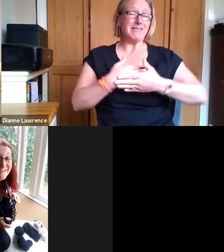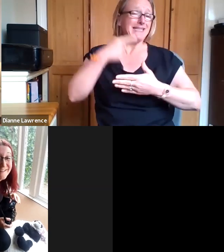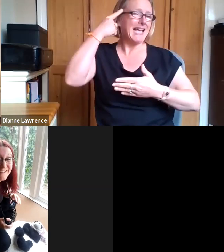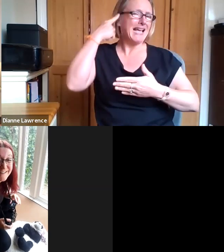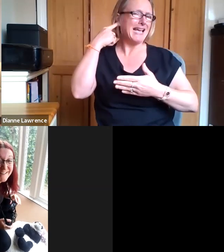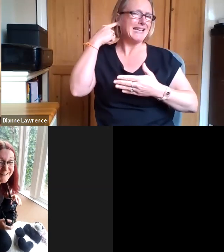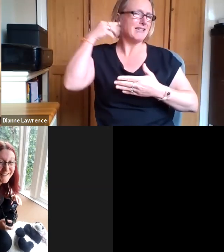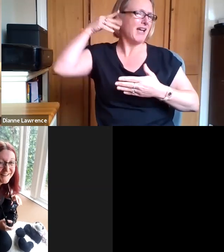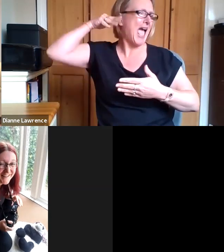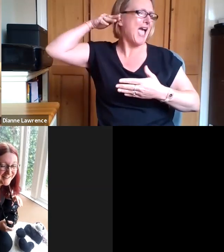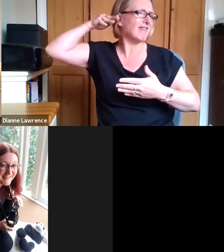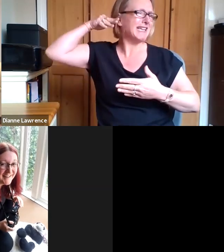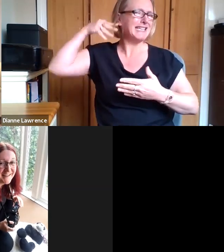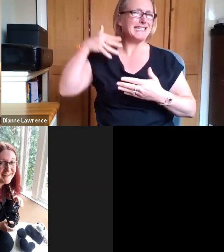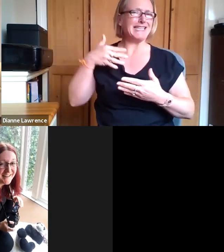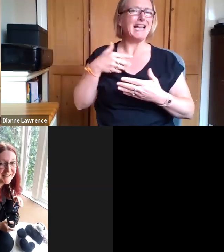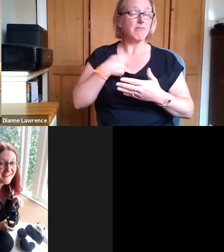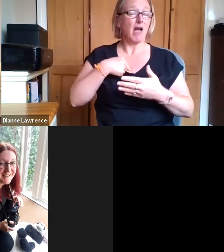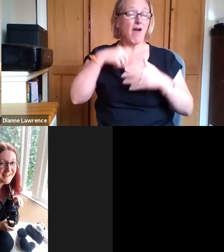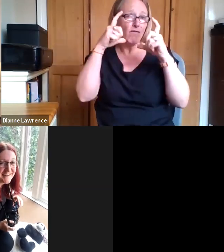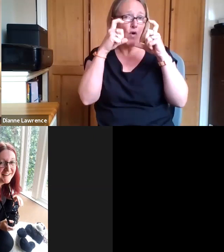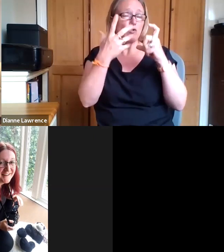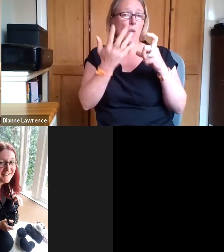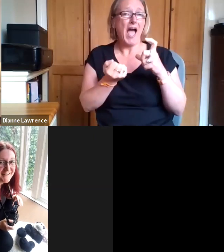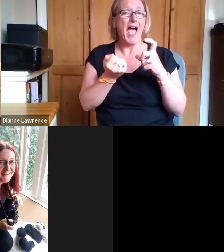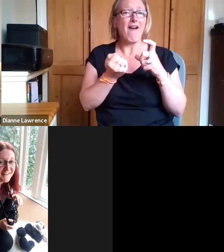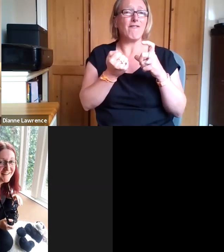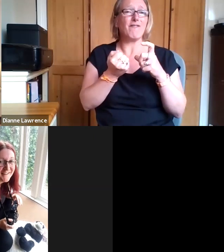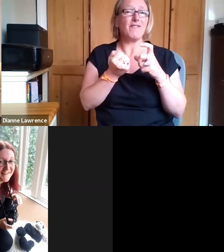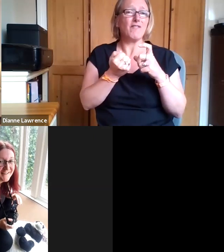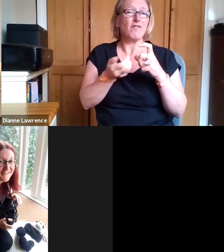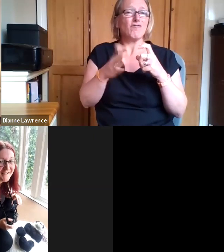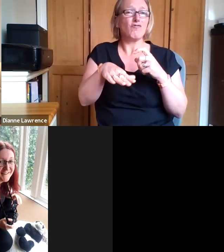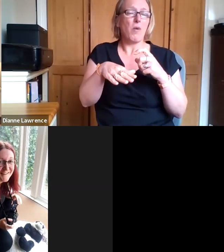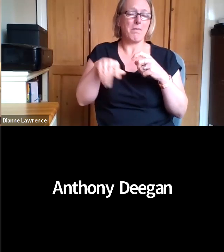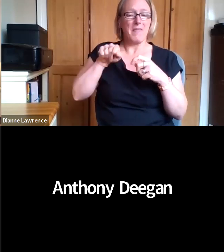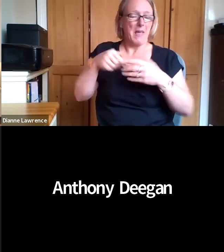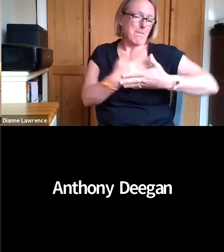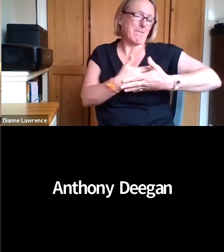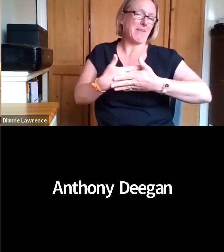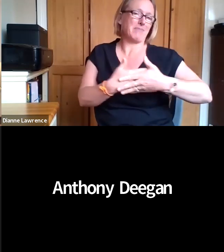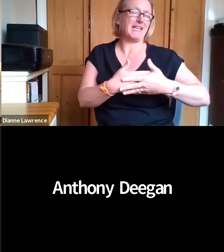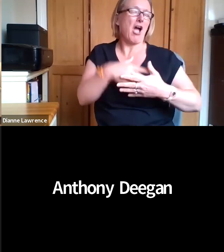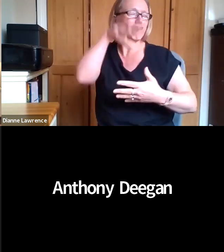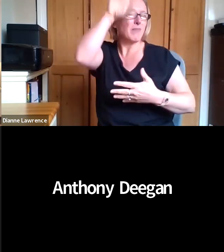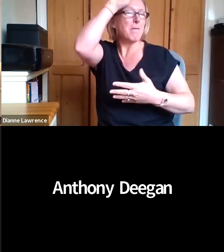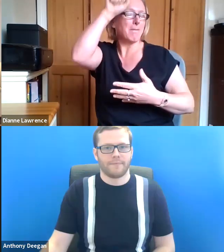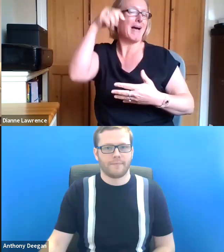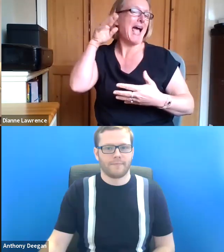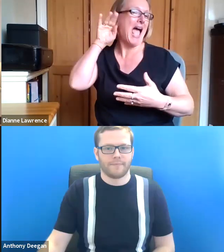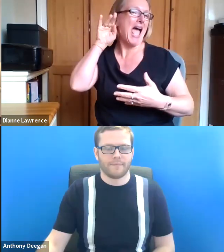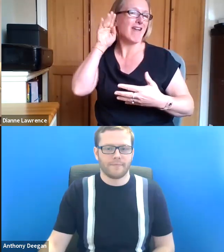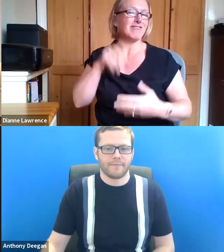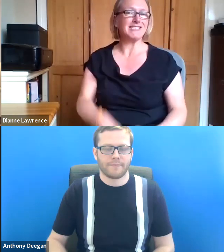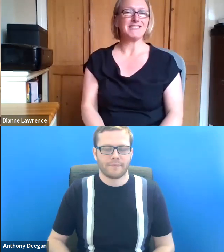really hairy ears. And I've got photos of like just a little bit of their ear that was so hairy. Yeah, that's a good one.